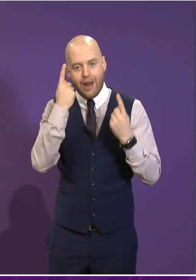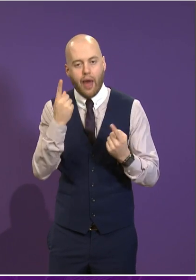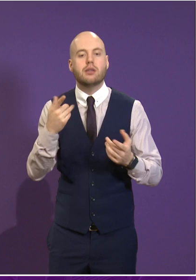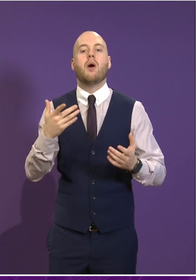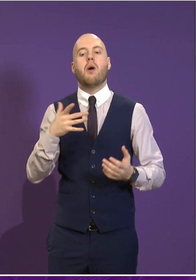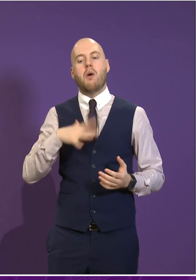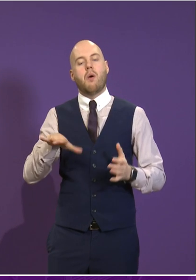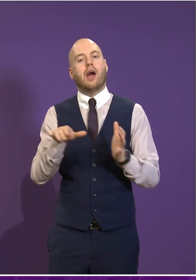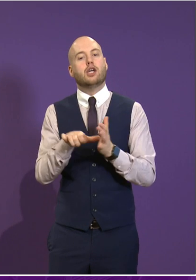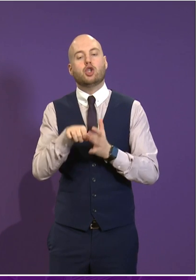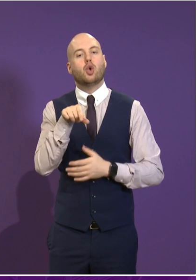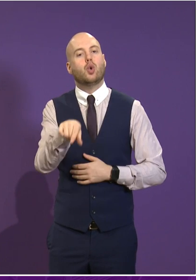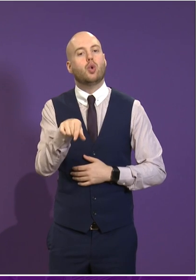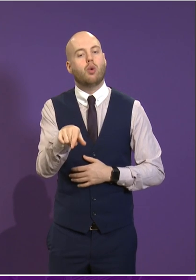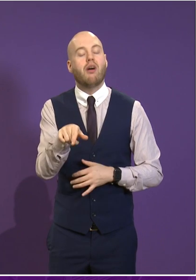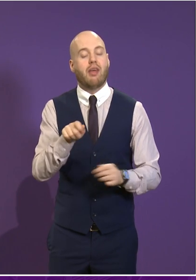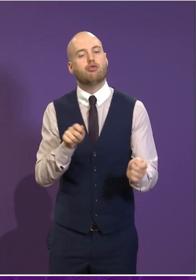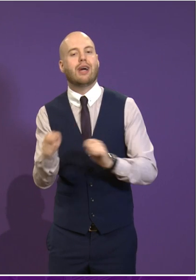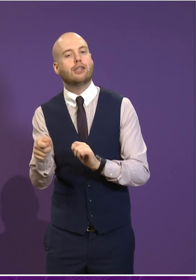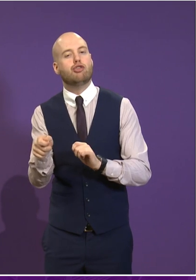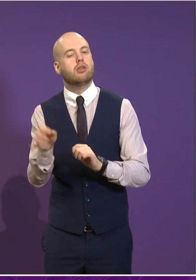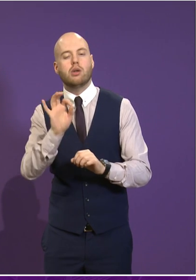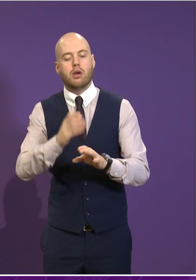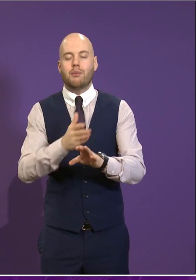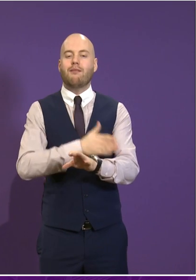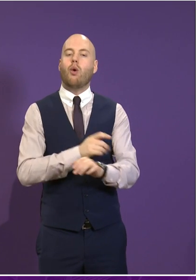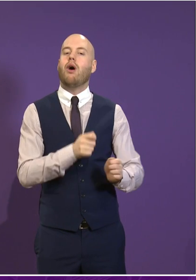then changes were made, and it wasn't always happening. So,